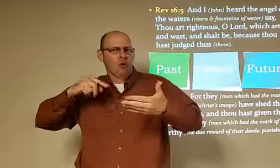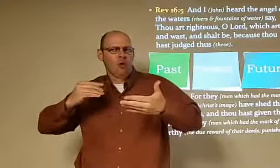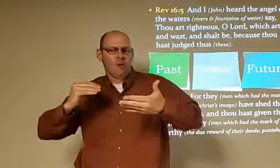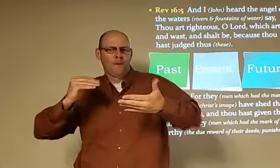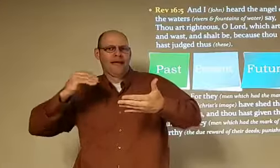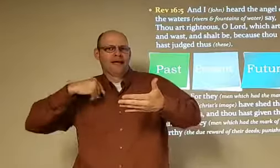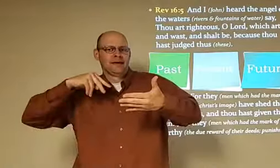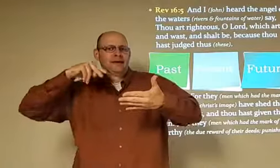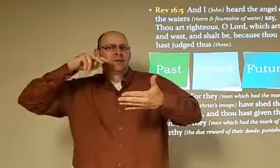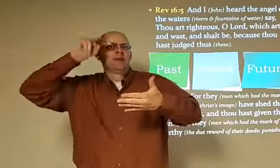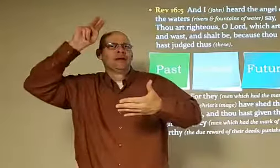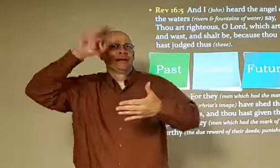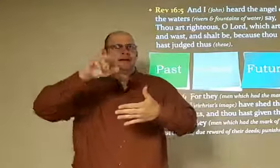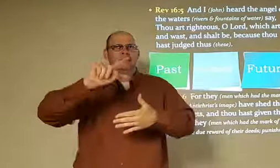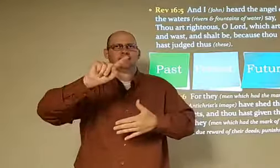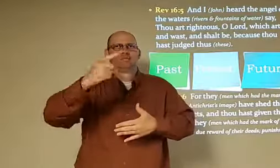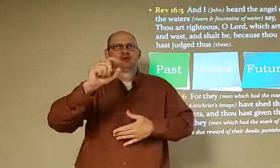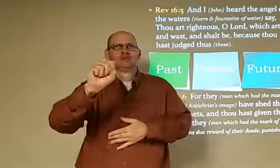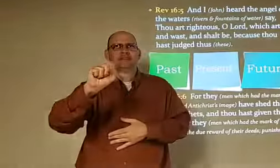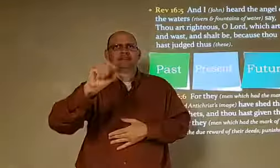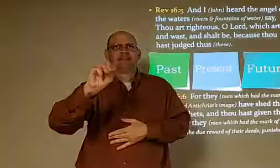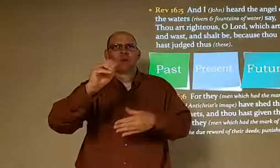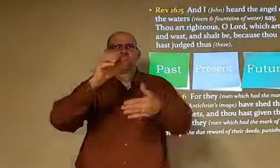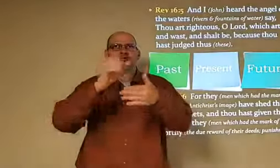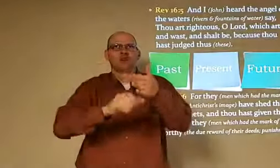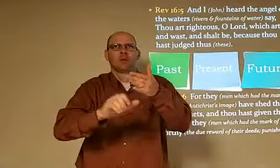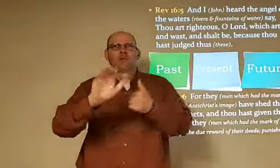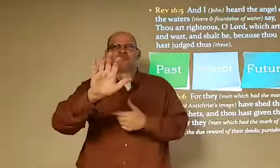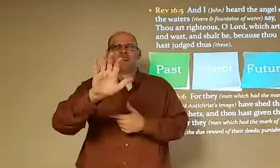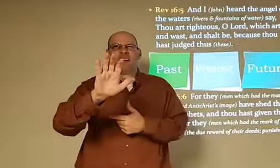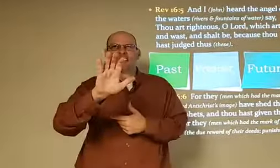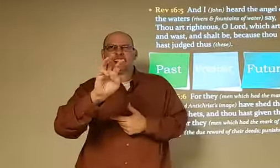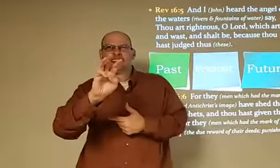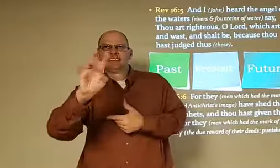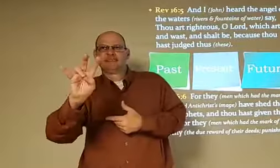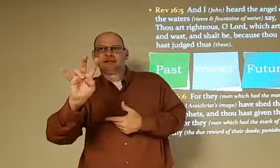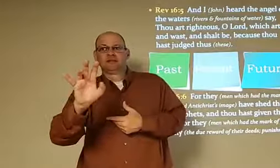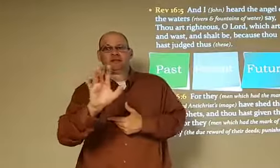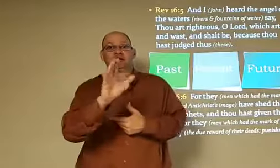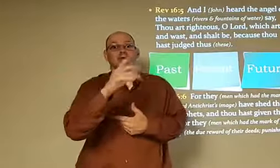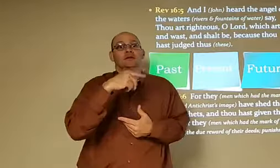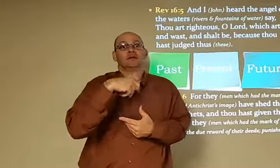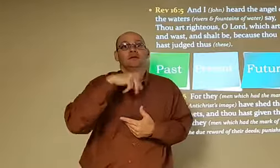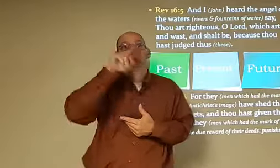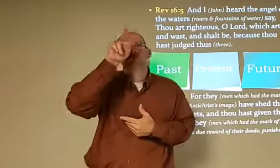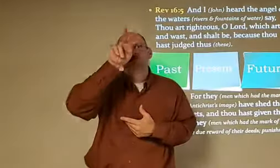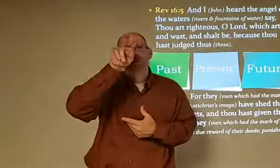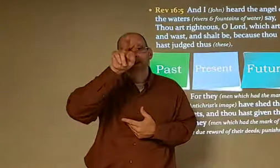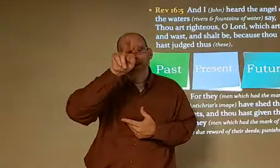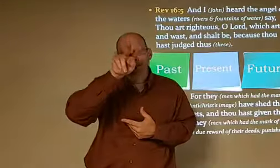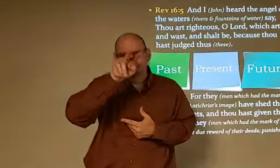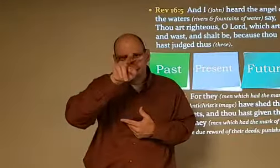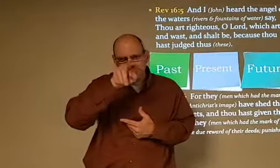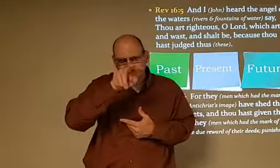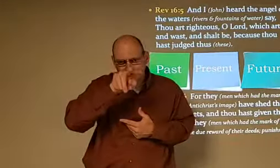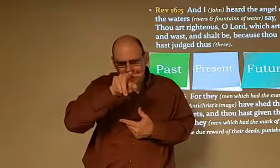the name. And I went back up, and I think it was 1 Samuel chapter 6 or 7. And as I was